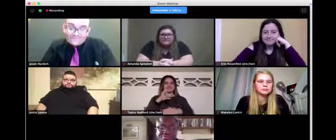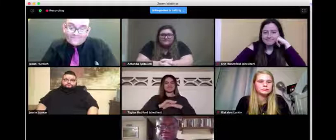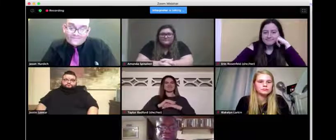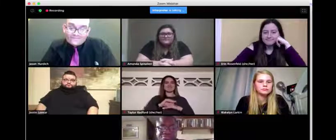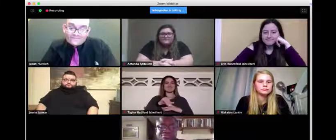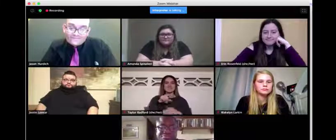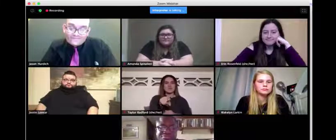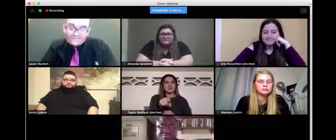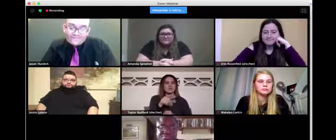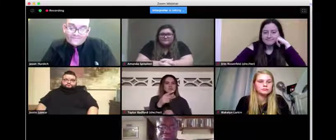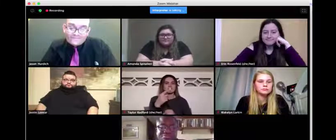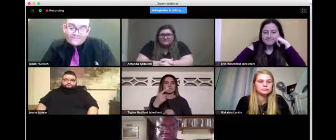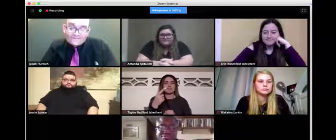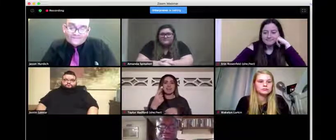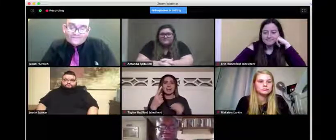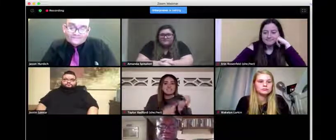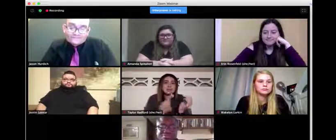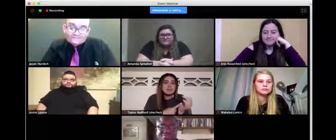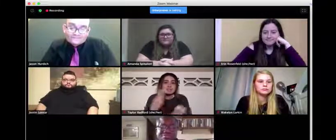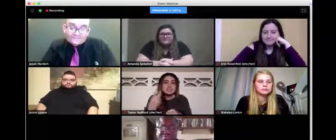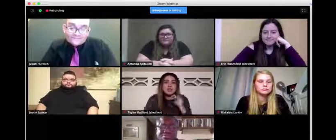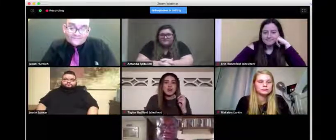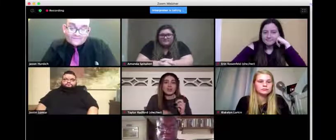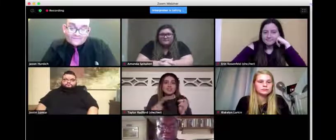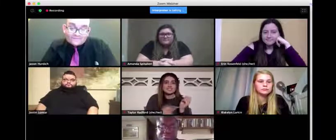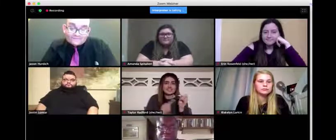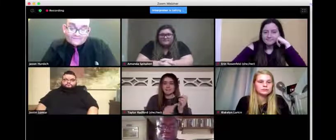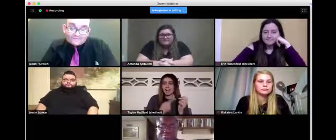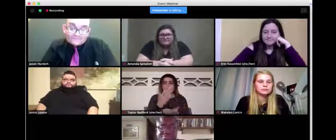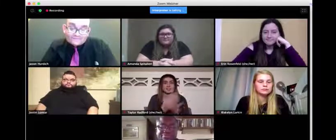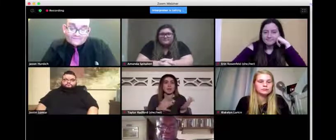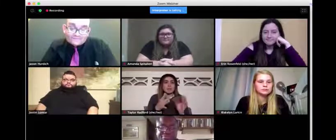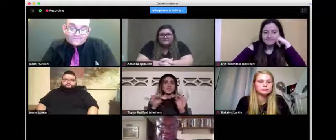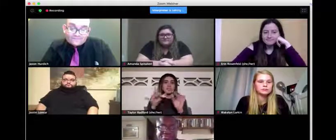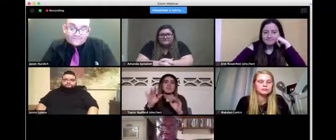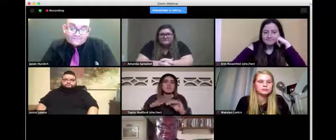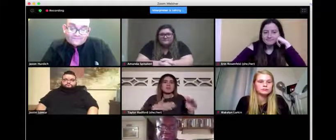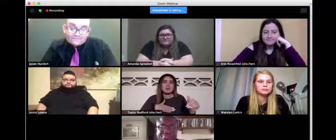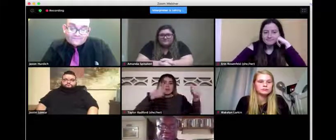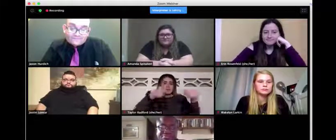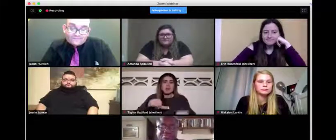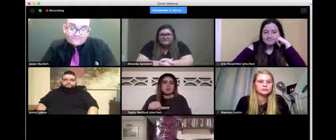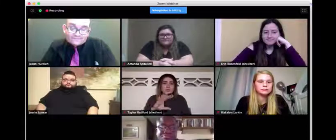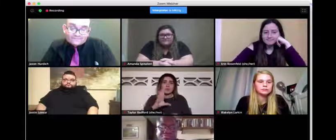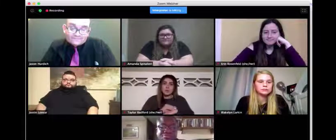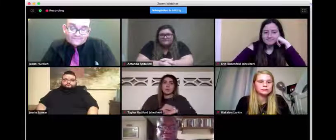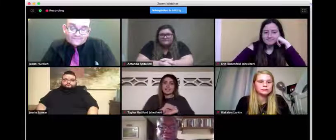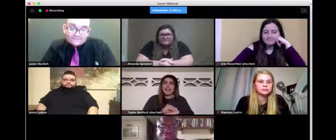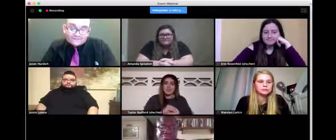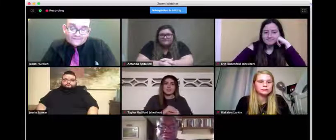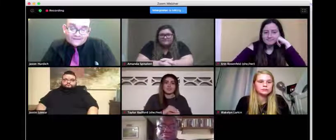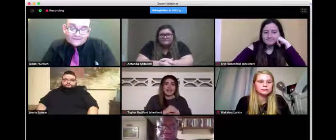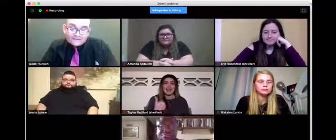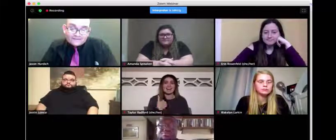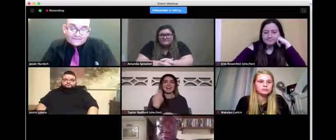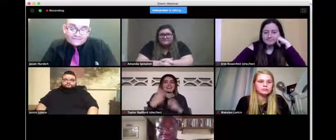the comments on my posts are like really putting me down. And I'm like, whatever. The next day, somebody will say something